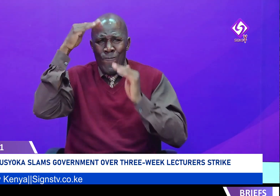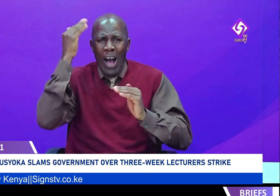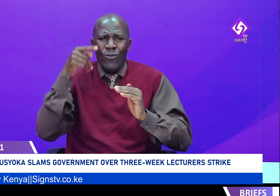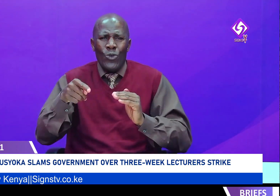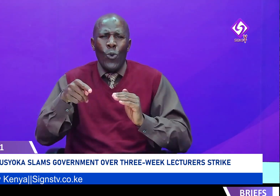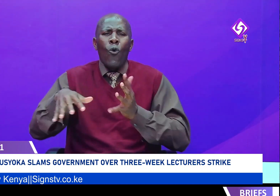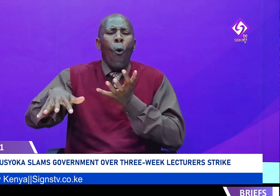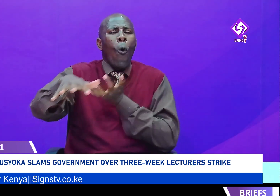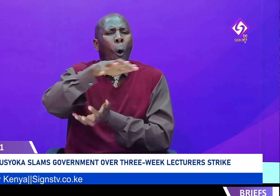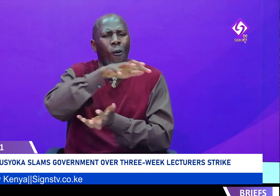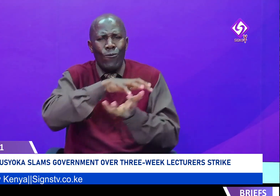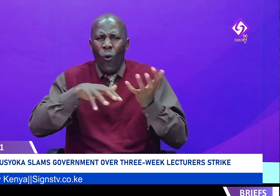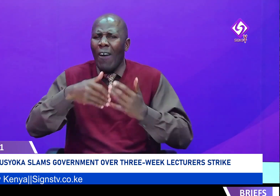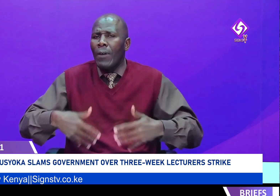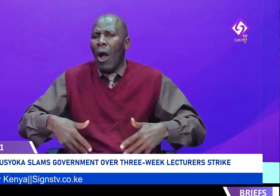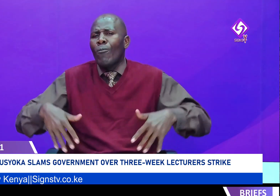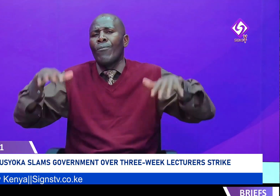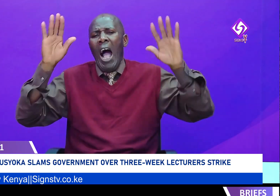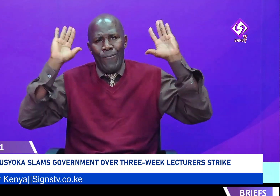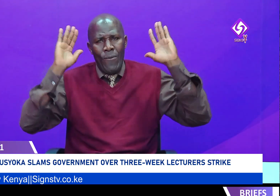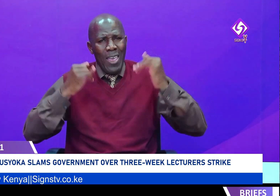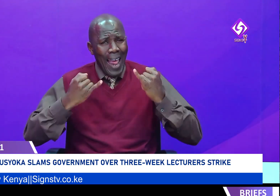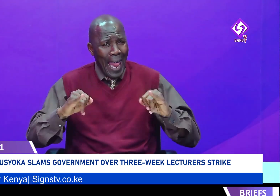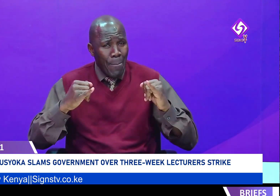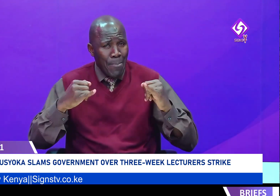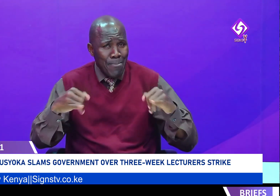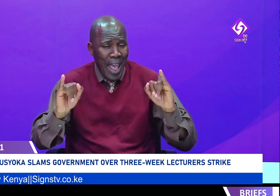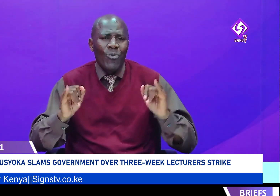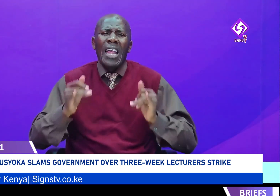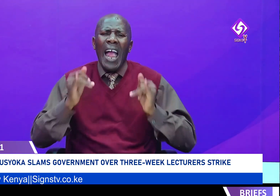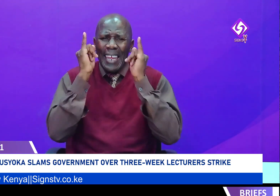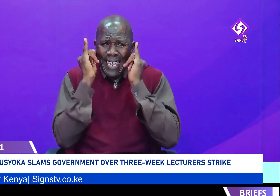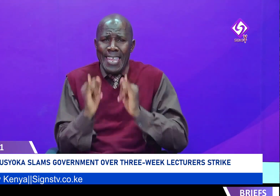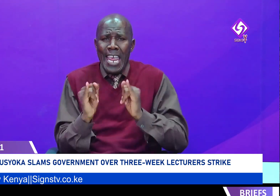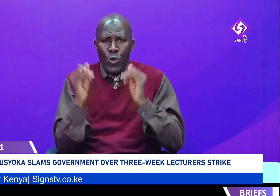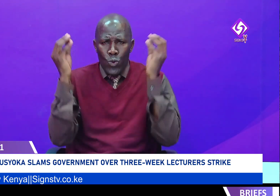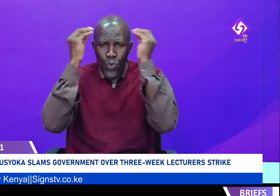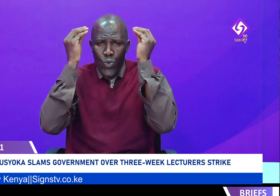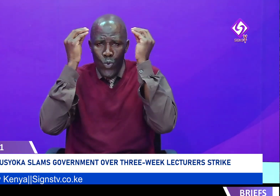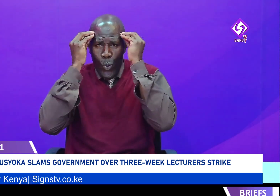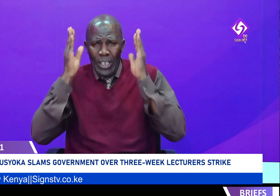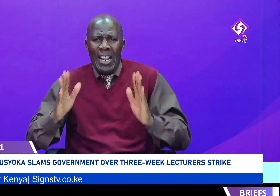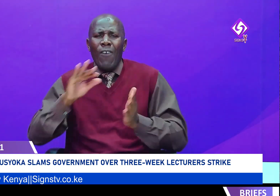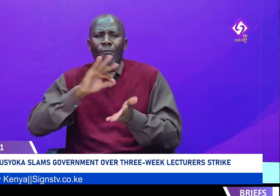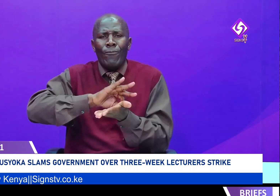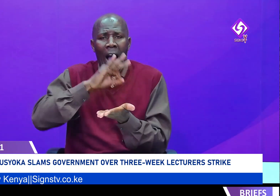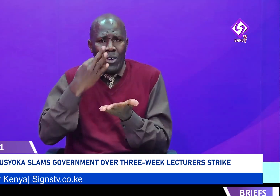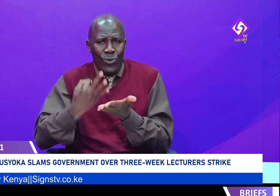universities and the confusion surrounding the implementation of the new student funding model as key